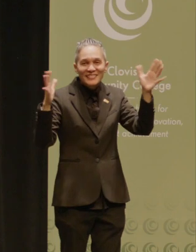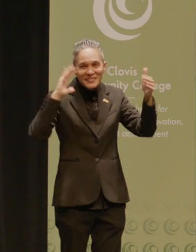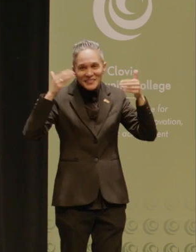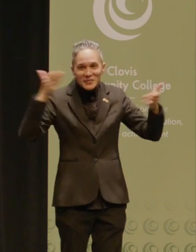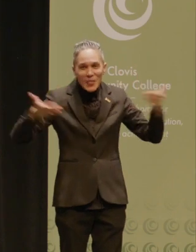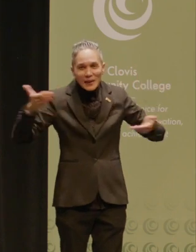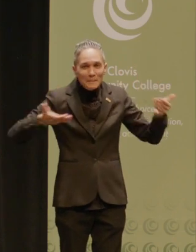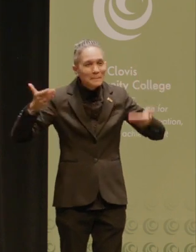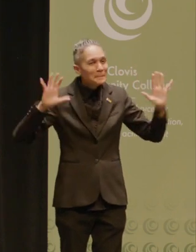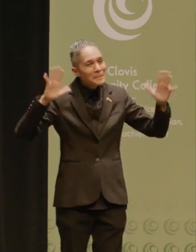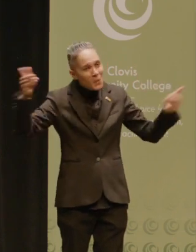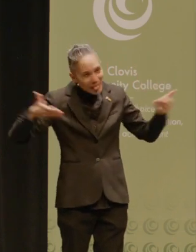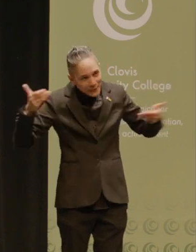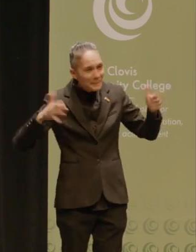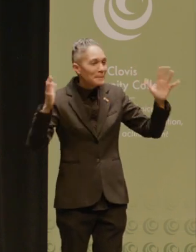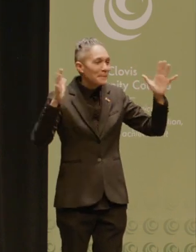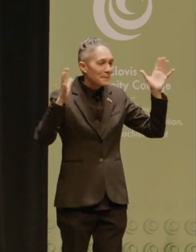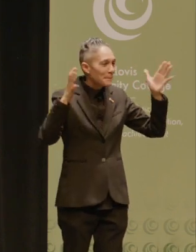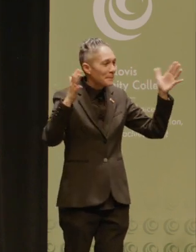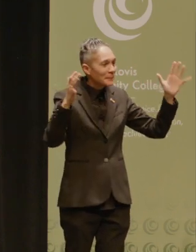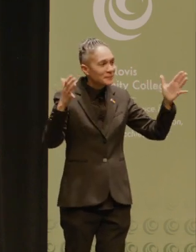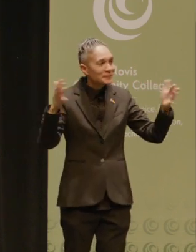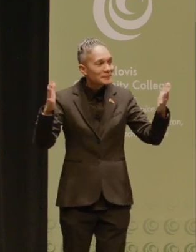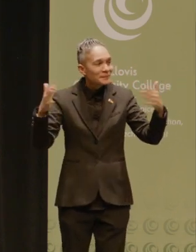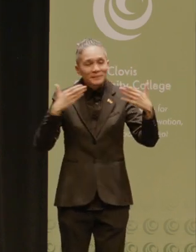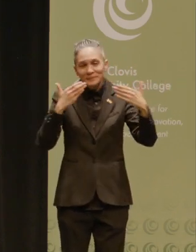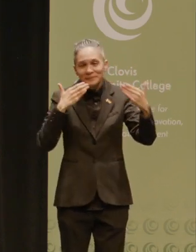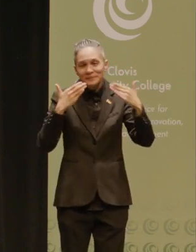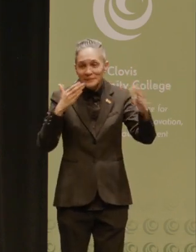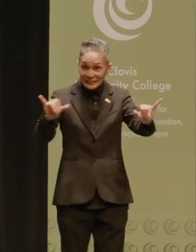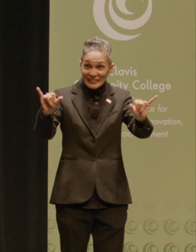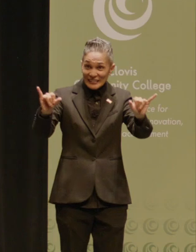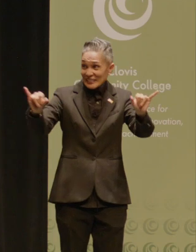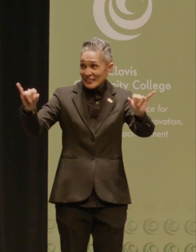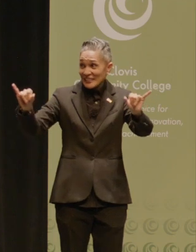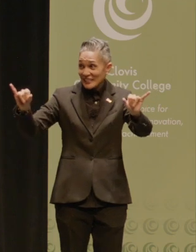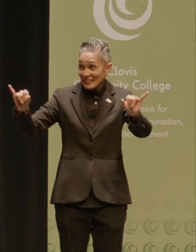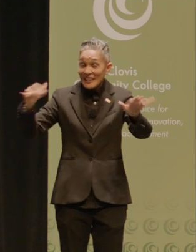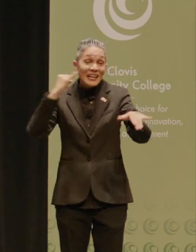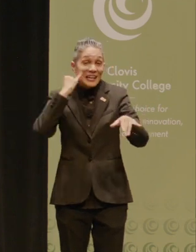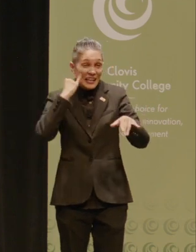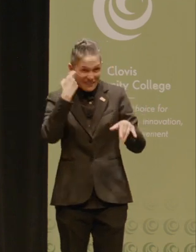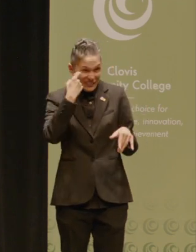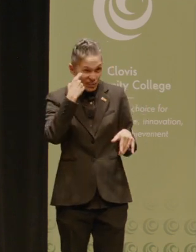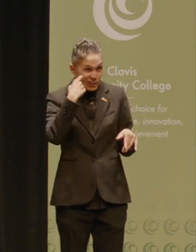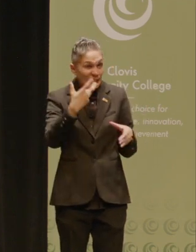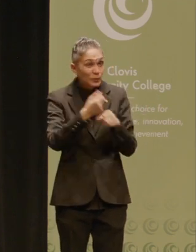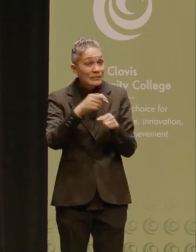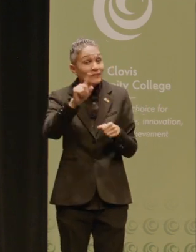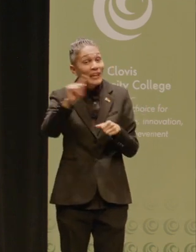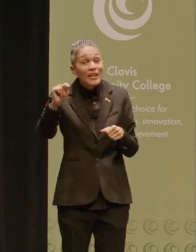Welcome. Welcome. Stay standing. Stay standing. For those of you who just